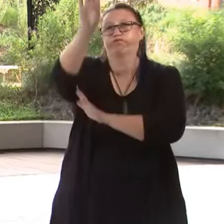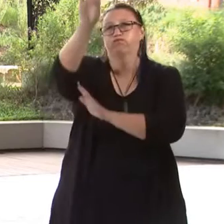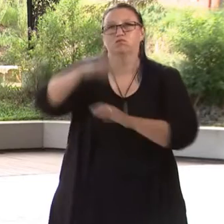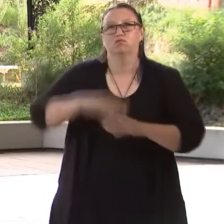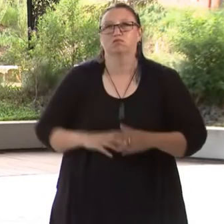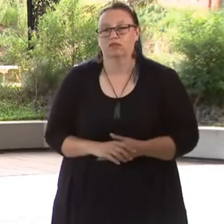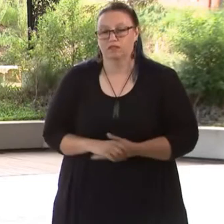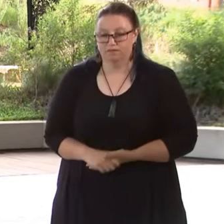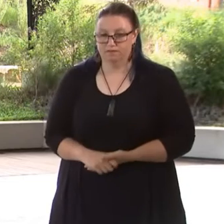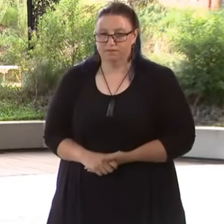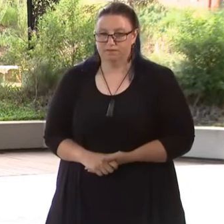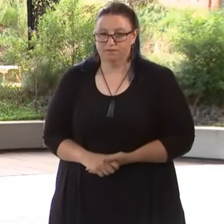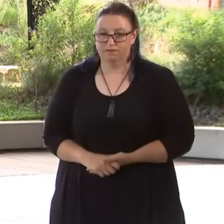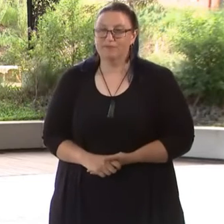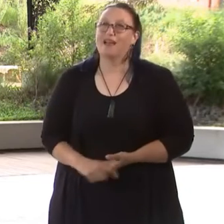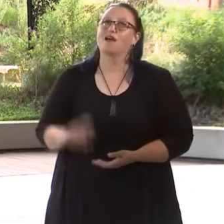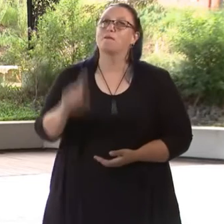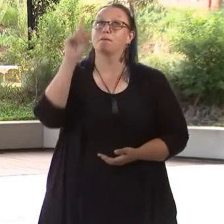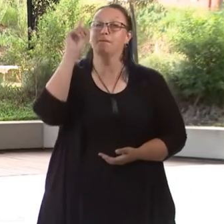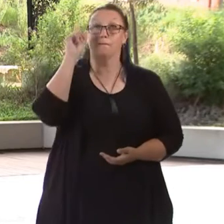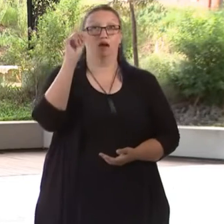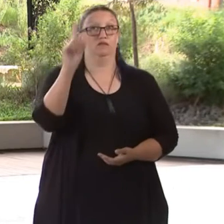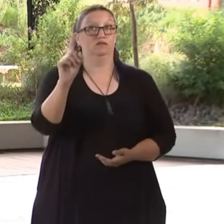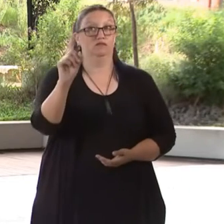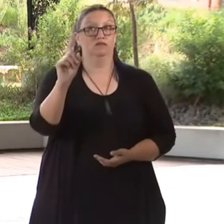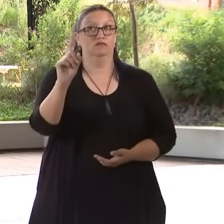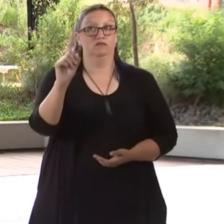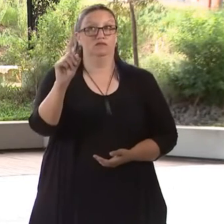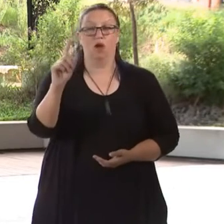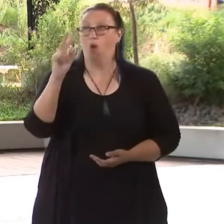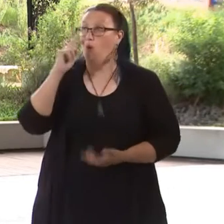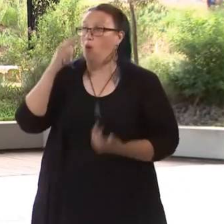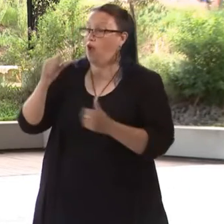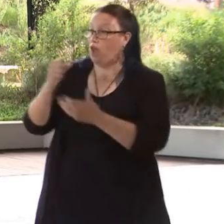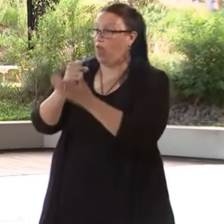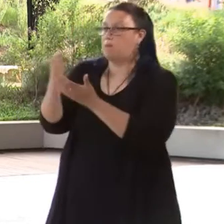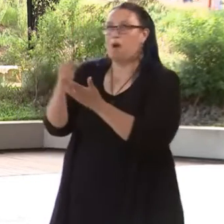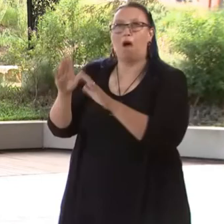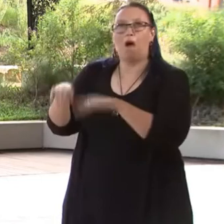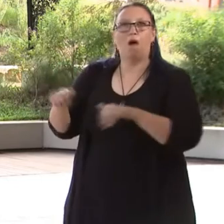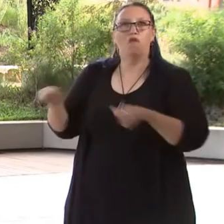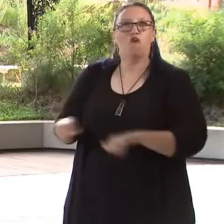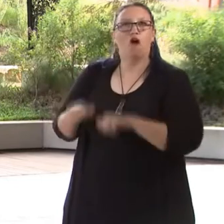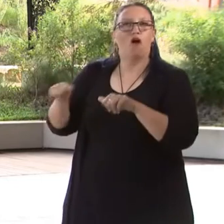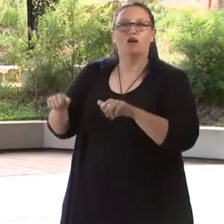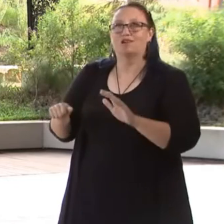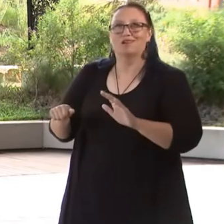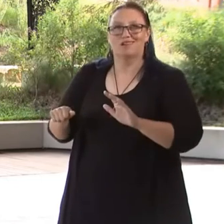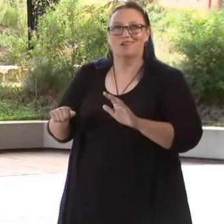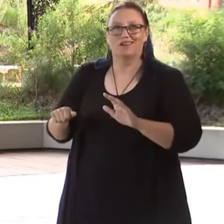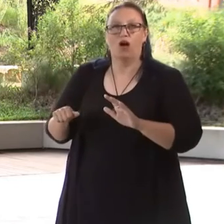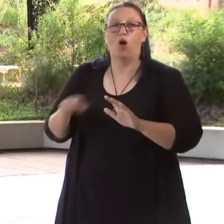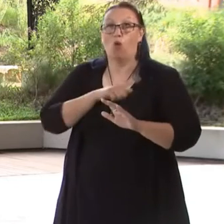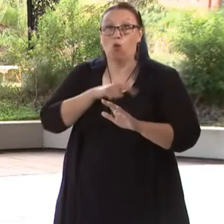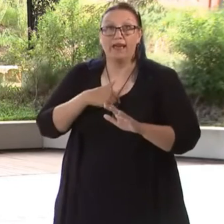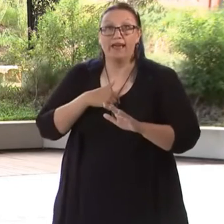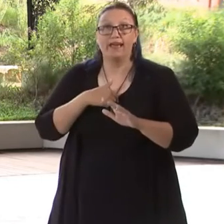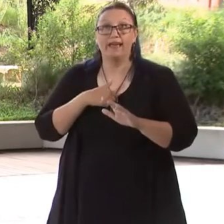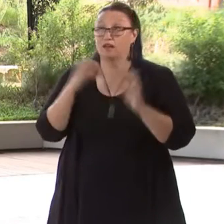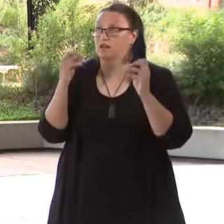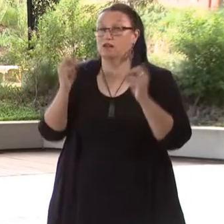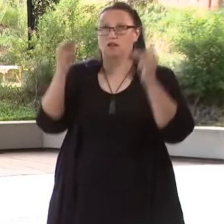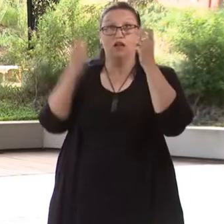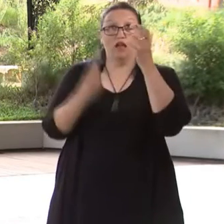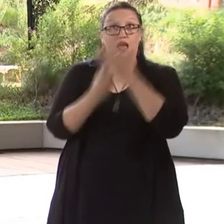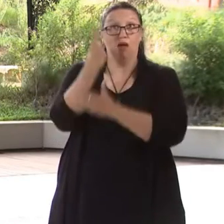numbers, what they don't show you is the amount of work that is going on in our health system to deliver that result.